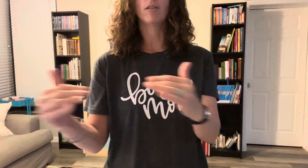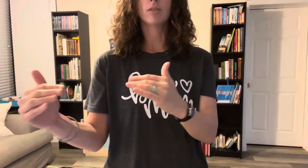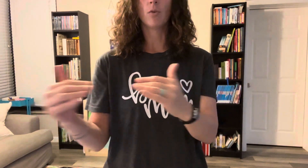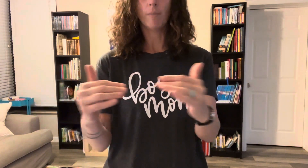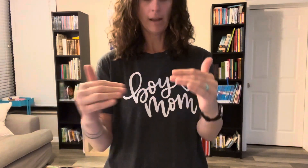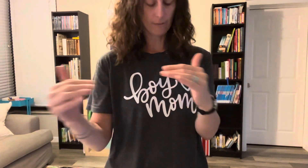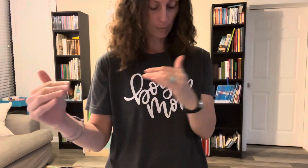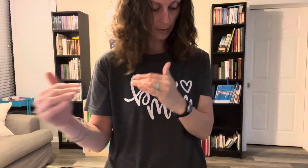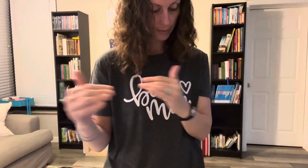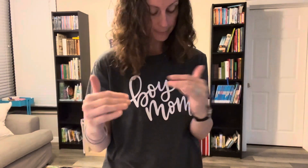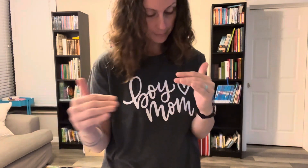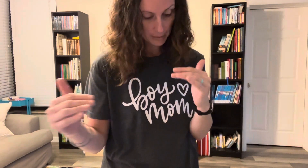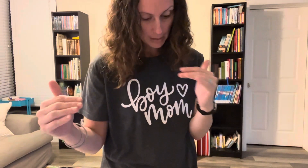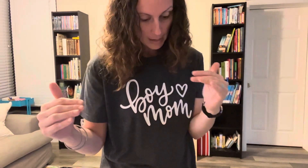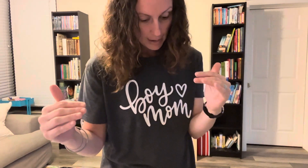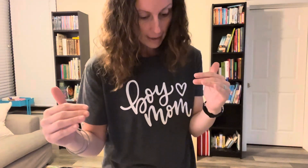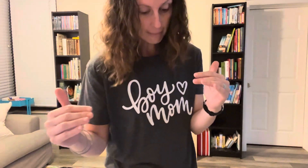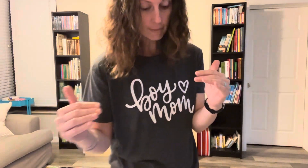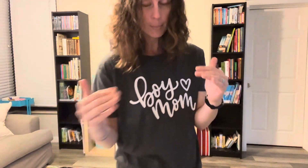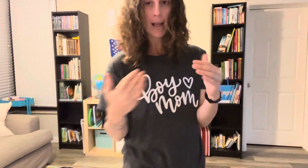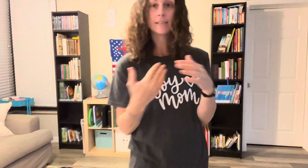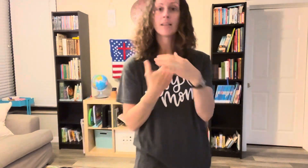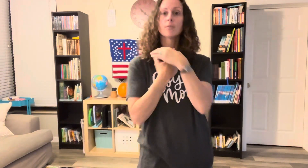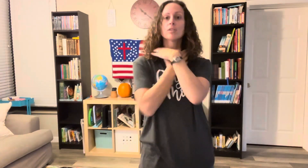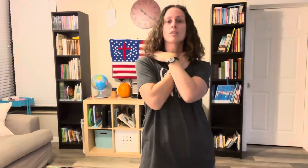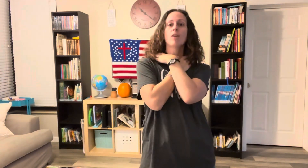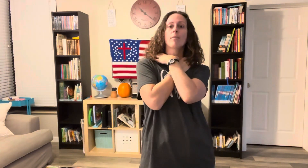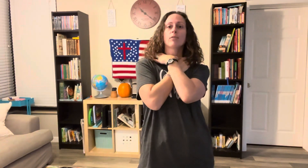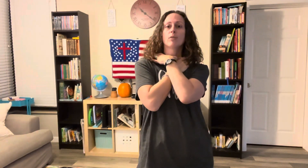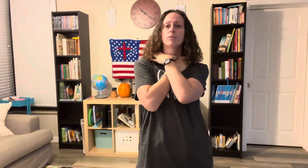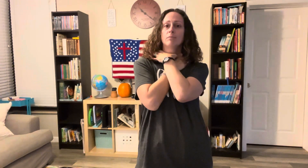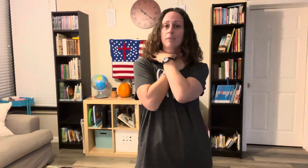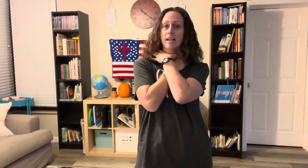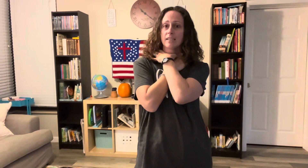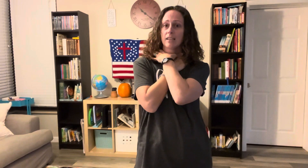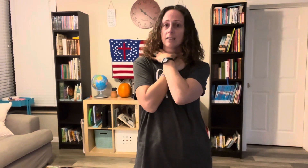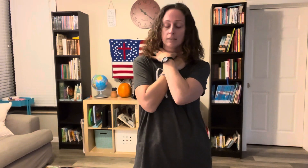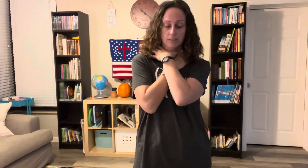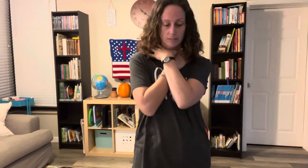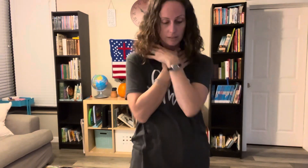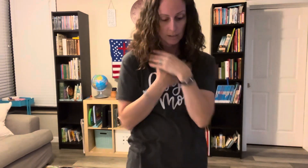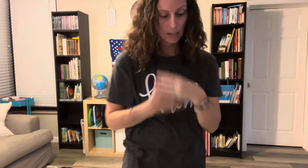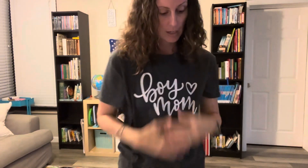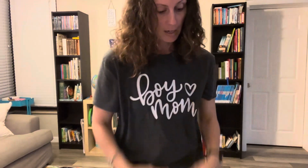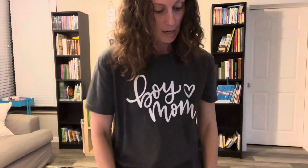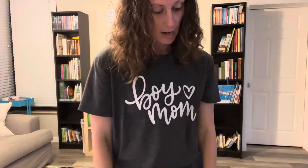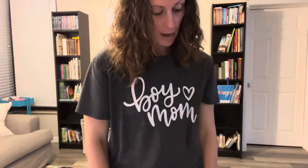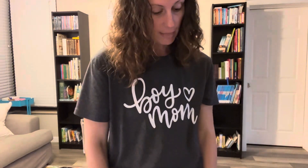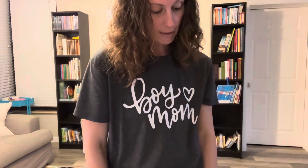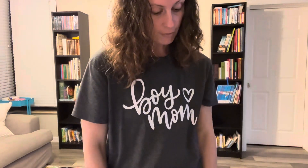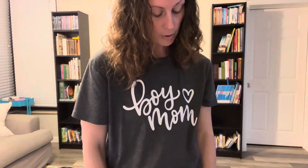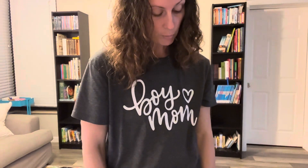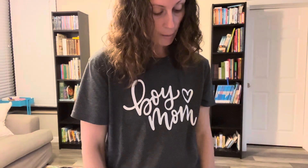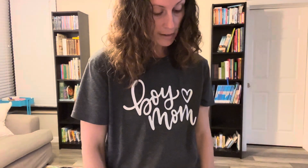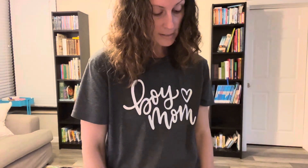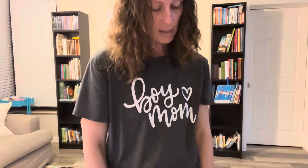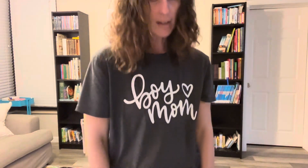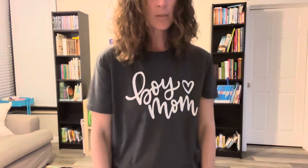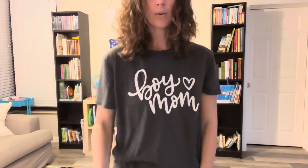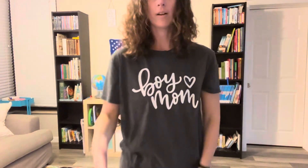is going back and forth. And then for Black Death, we're just gonna grab our throat, Black Death. And then for the Renaissance,